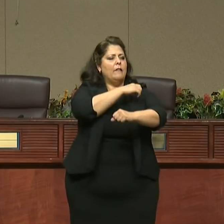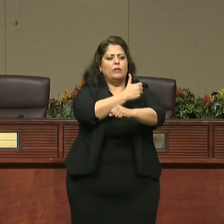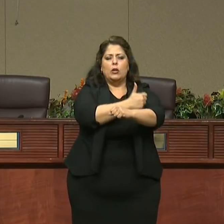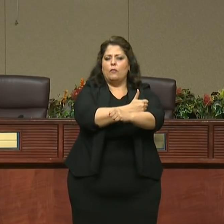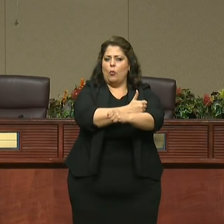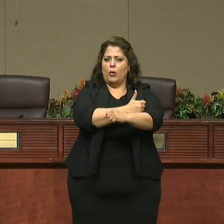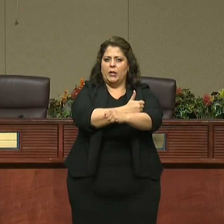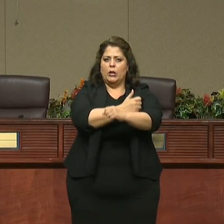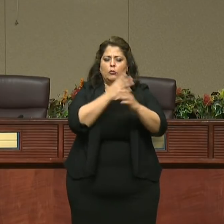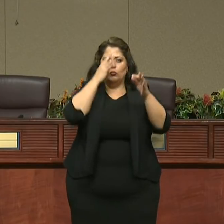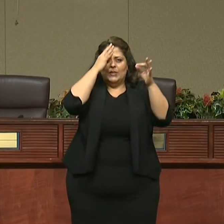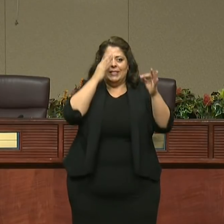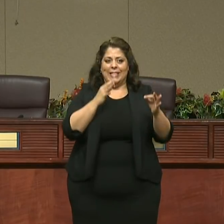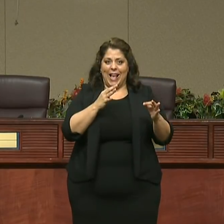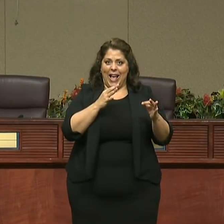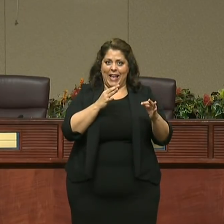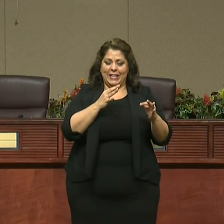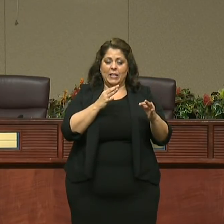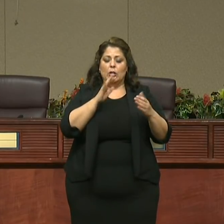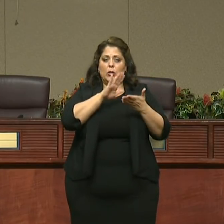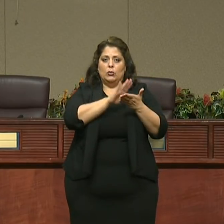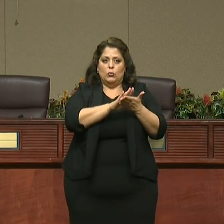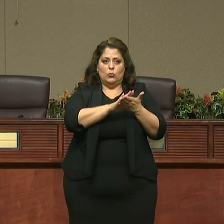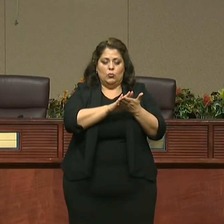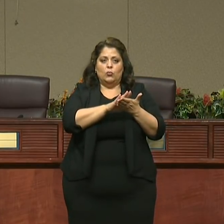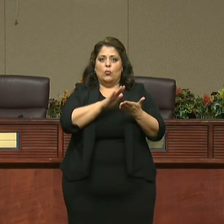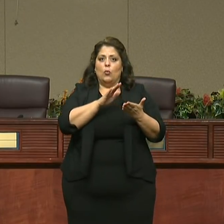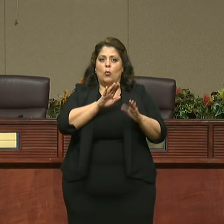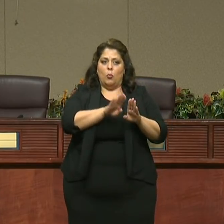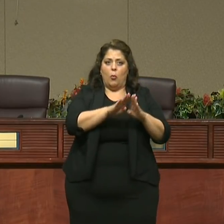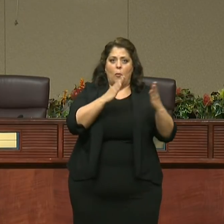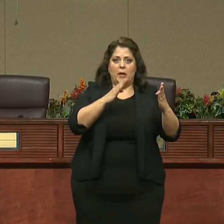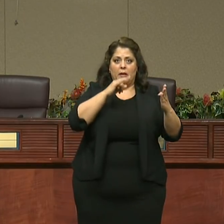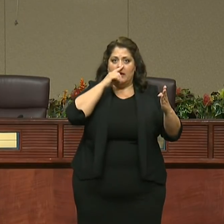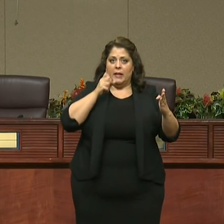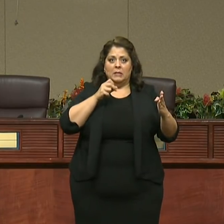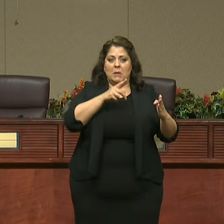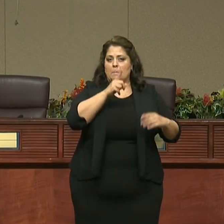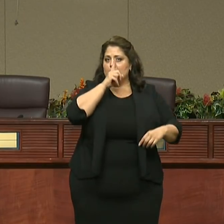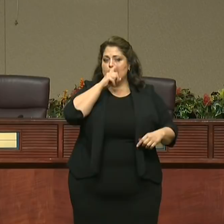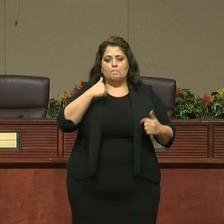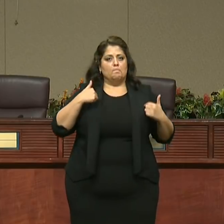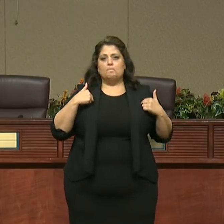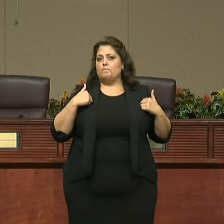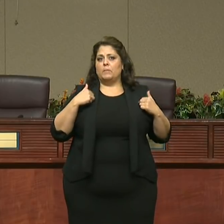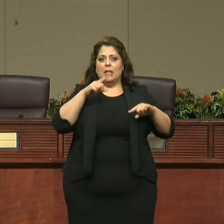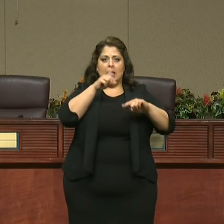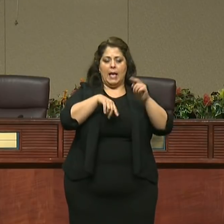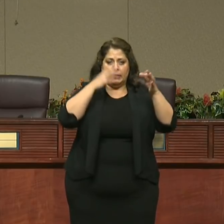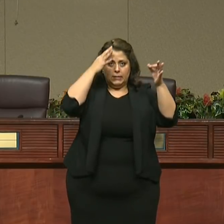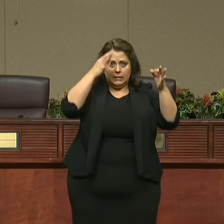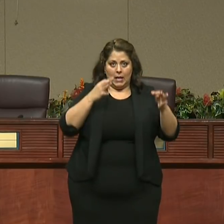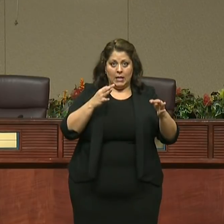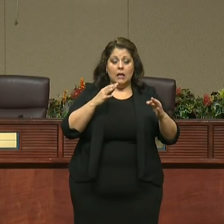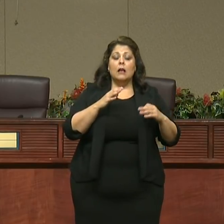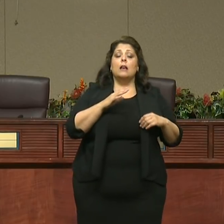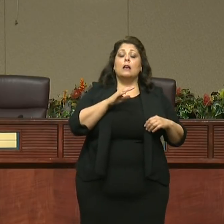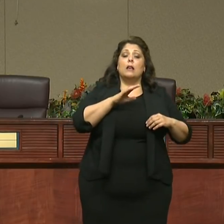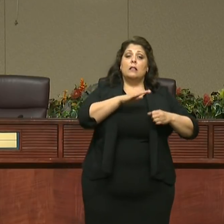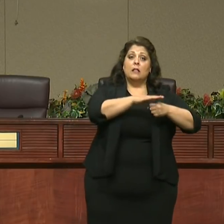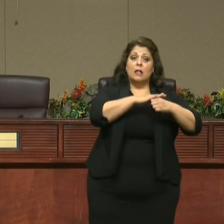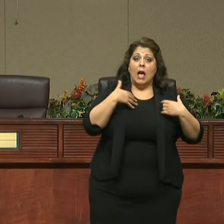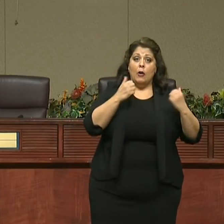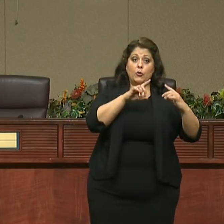how students will be returning to schools. The county health department works in collaboration with the local